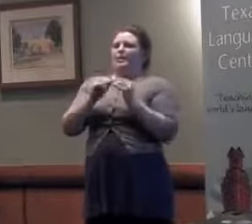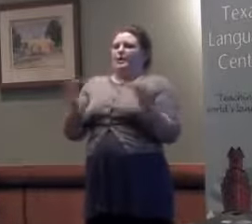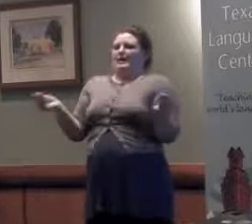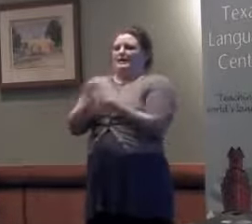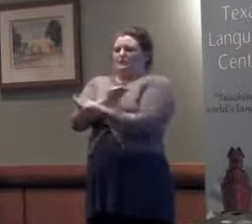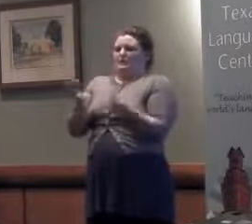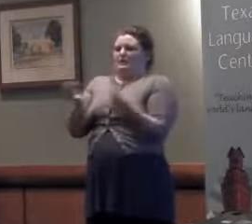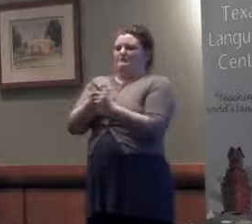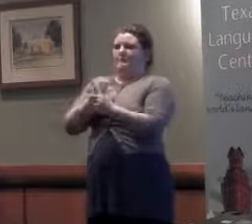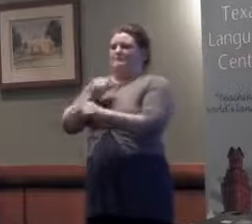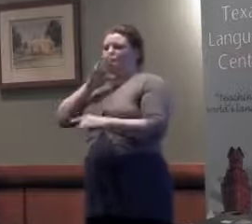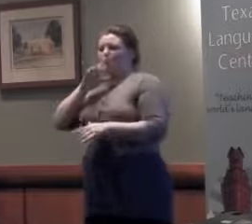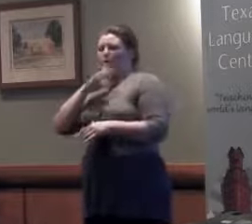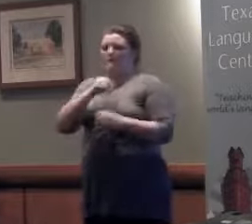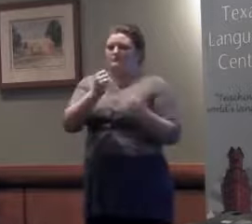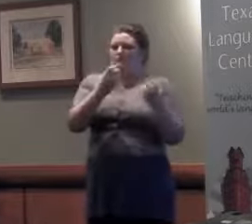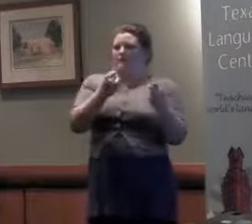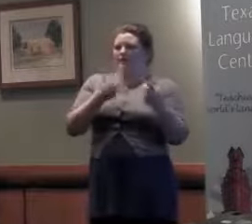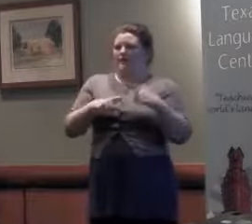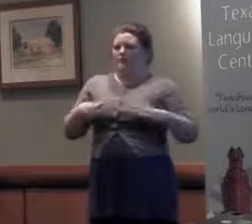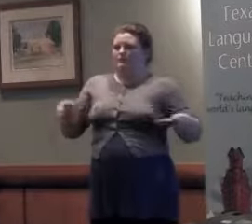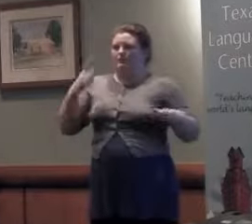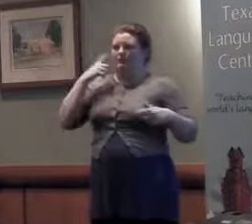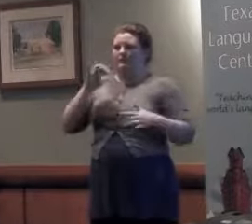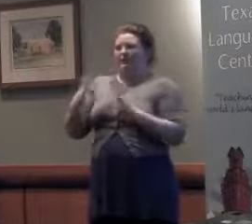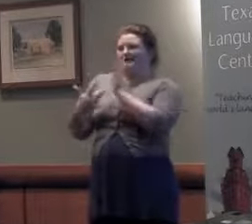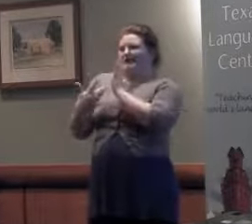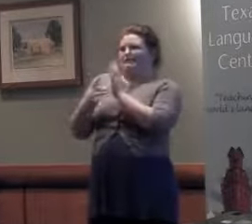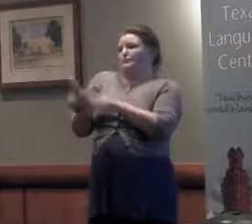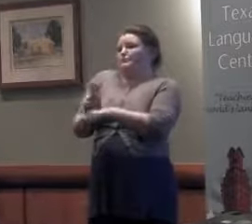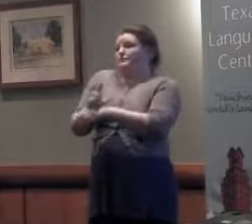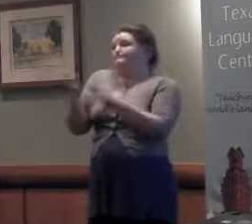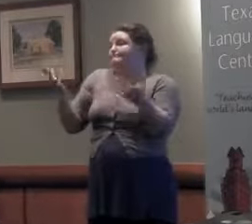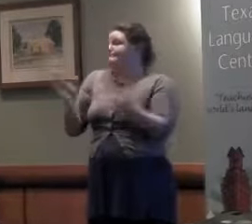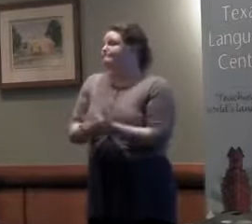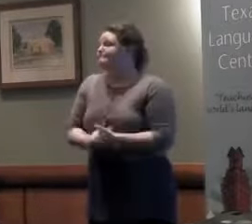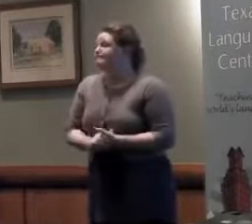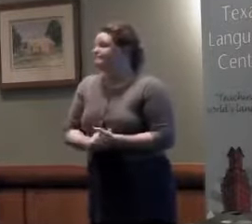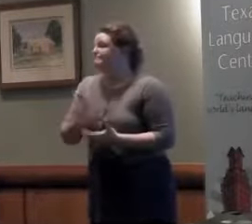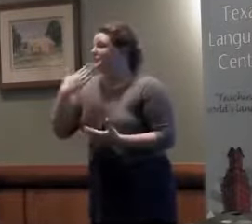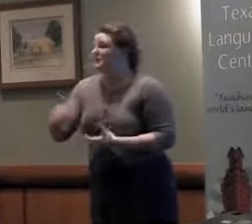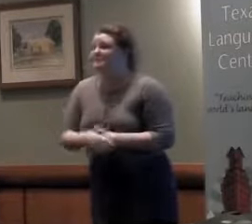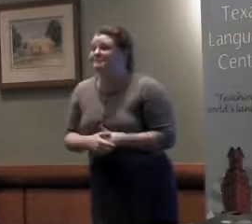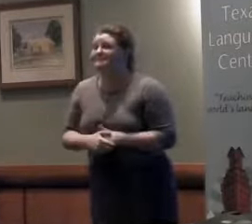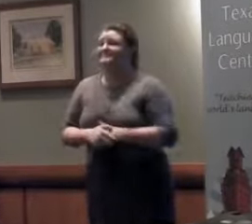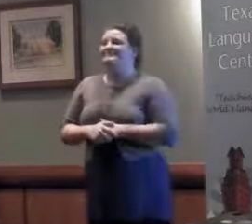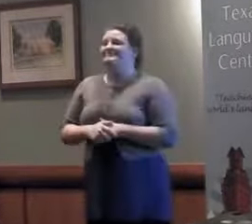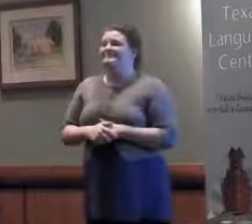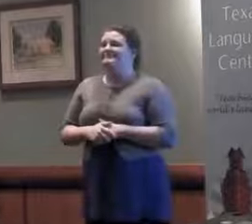between spoken and sign language in terms of the techniques that we use. Thank you.